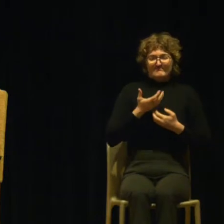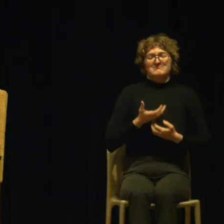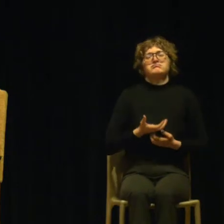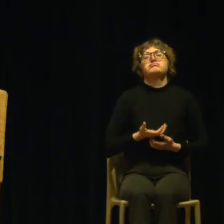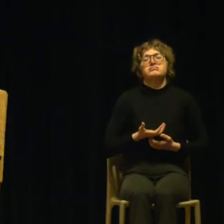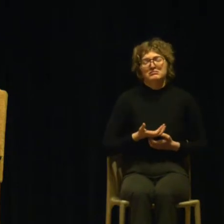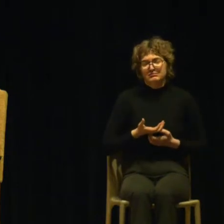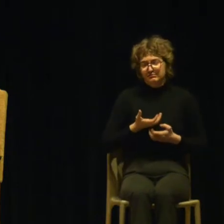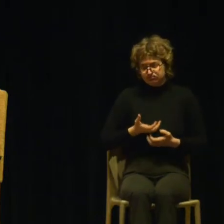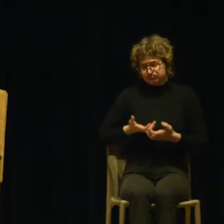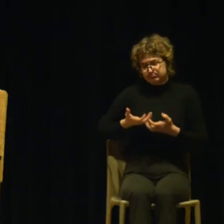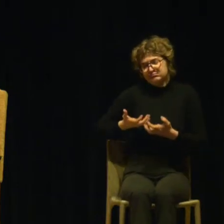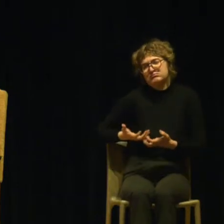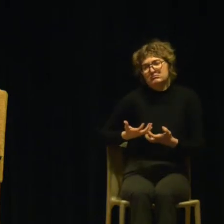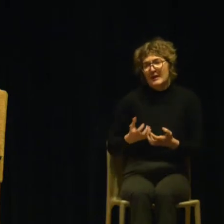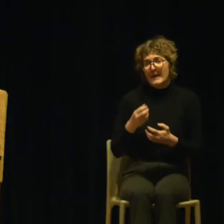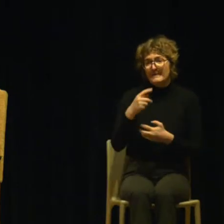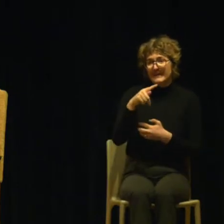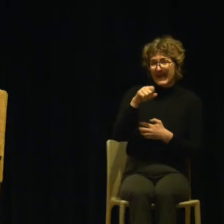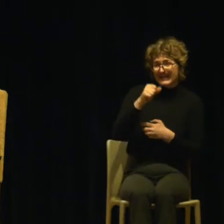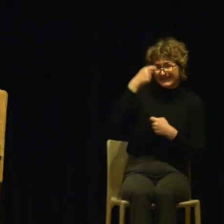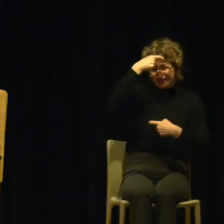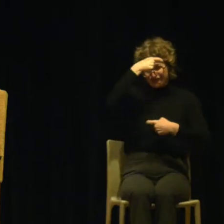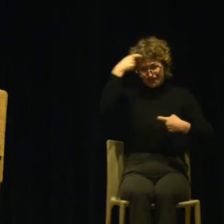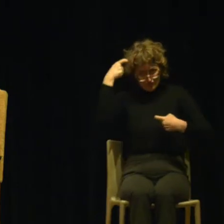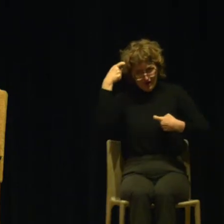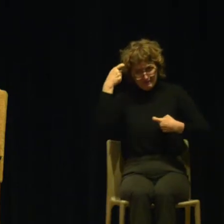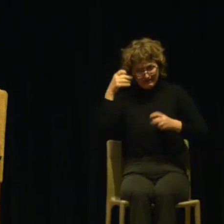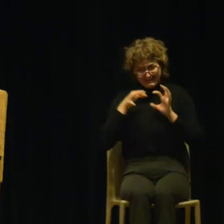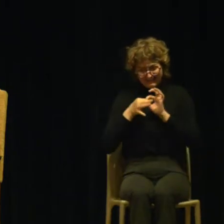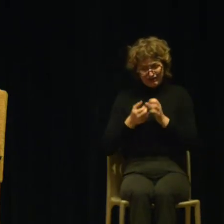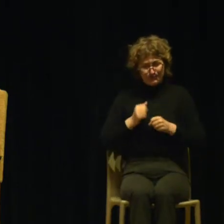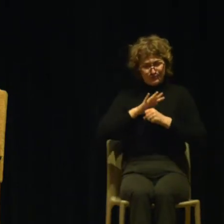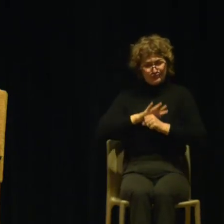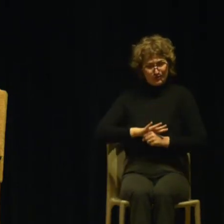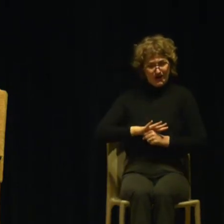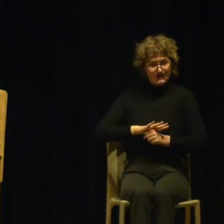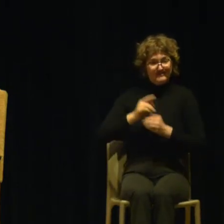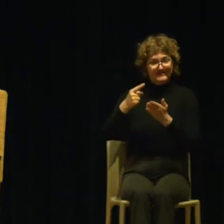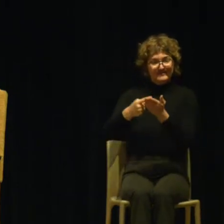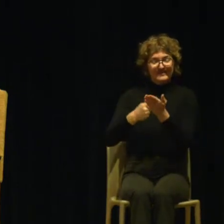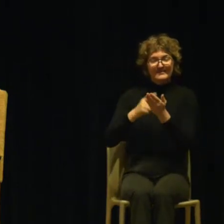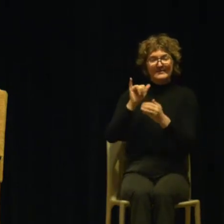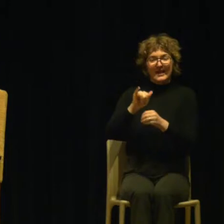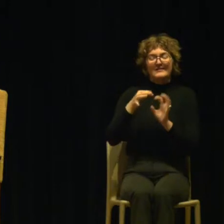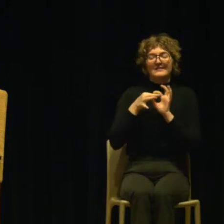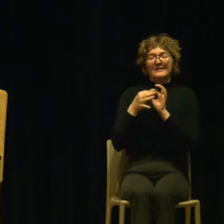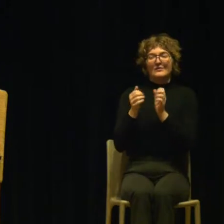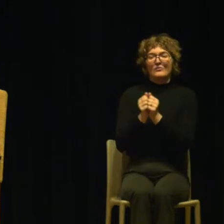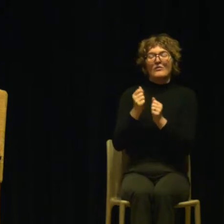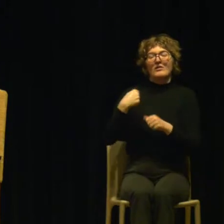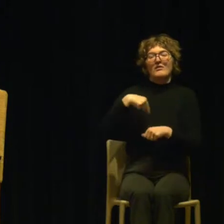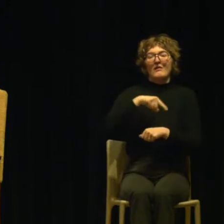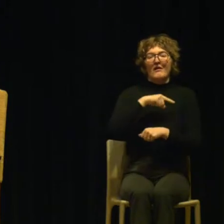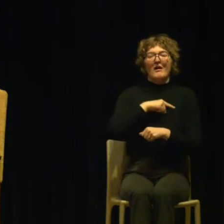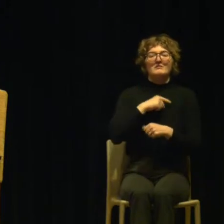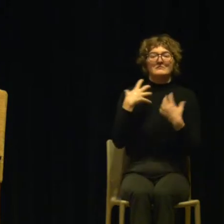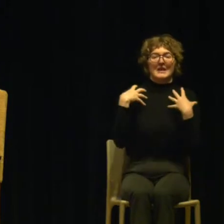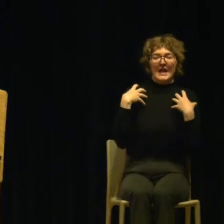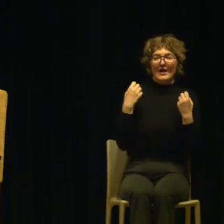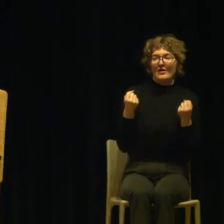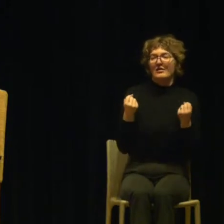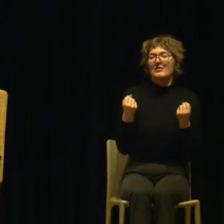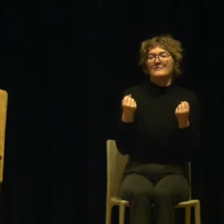and maybe it's even to the point of PTSD. And so I wonder if you could talk about that in relationship to all of these other health pieces,